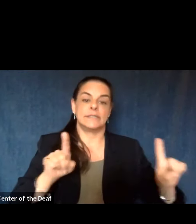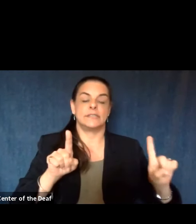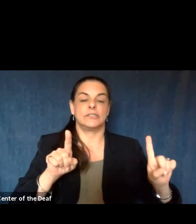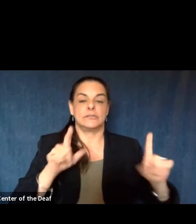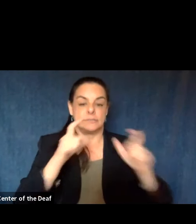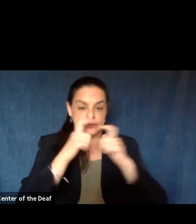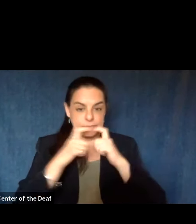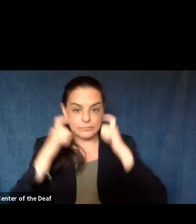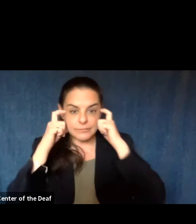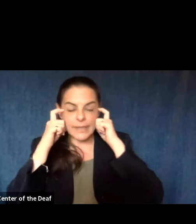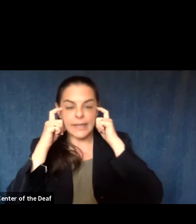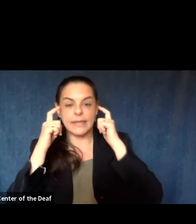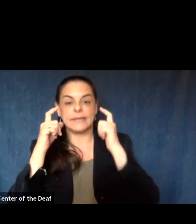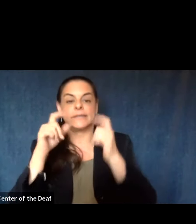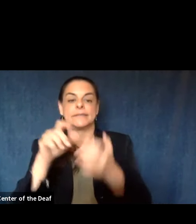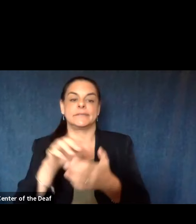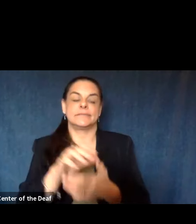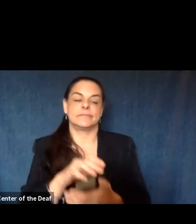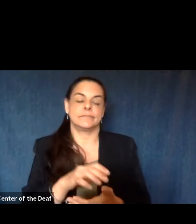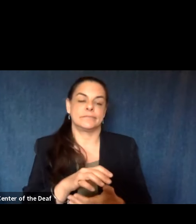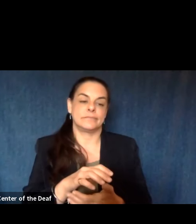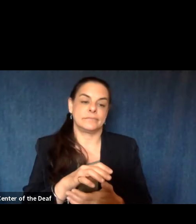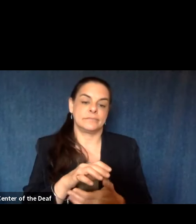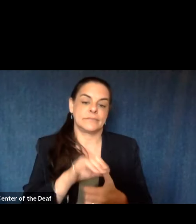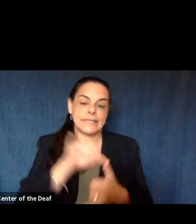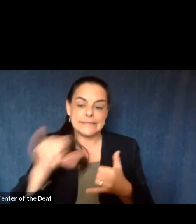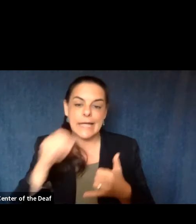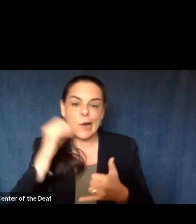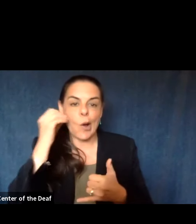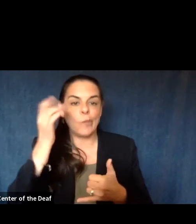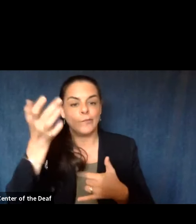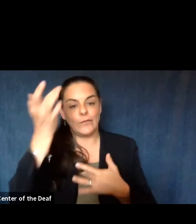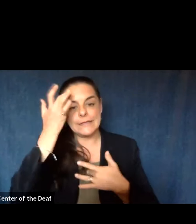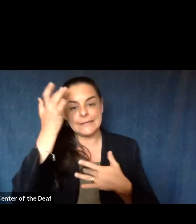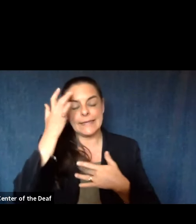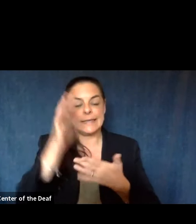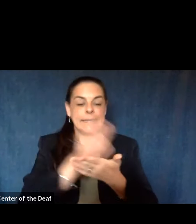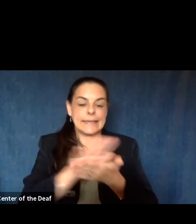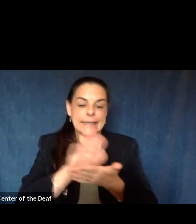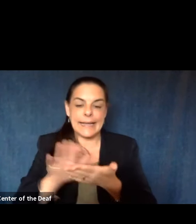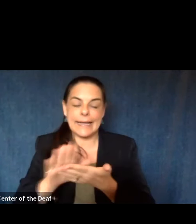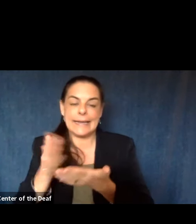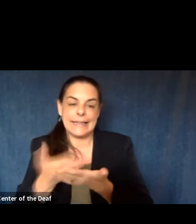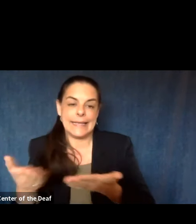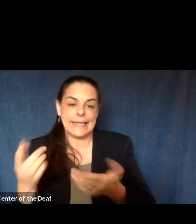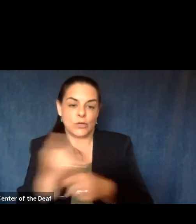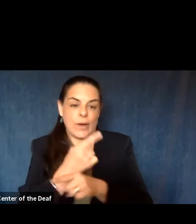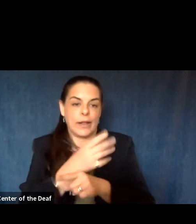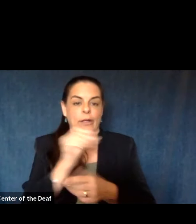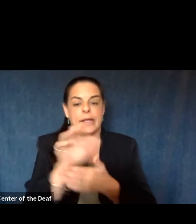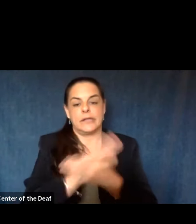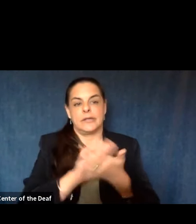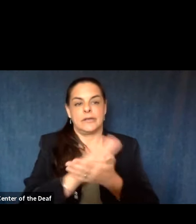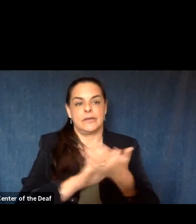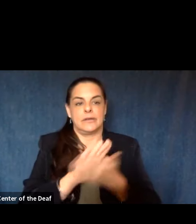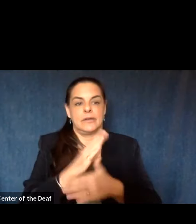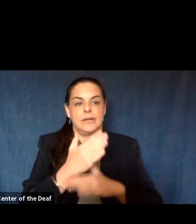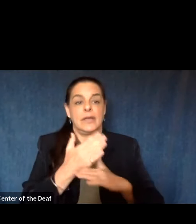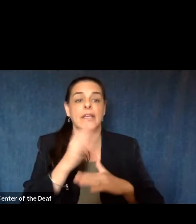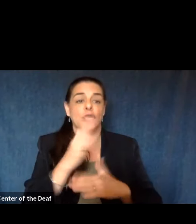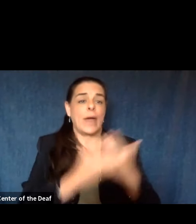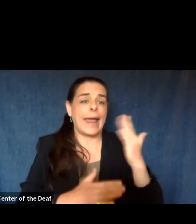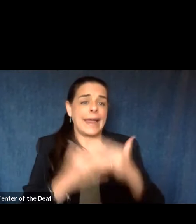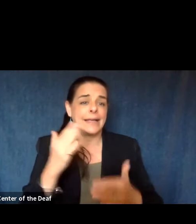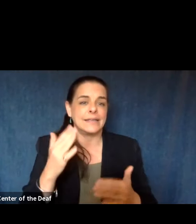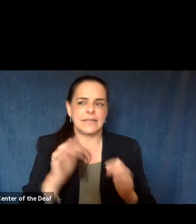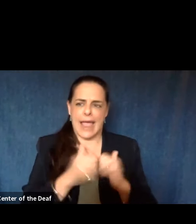a cloth face covering, staying home if you're sick, cleaning things regularly, and I've forgotten one of them. Wash your hands. How